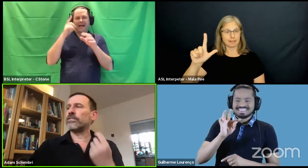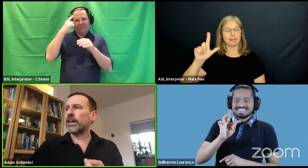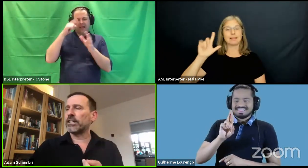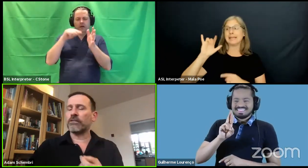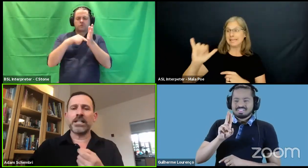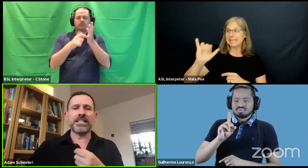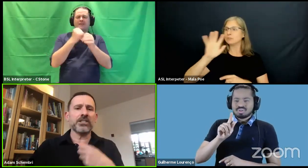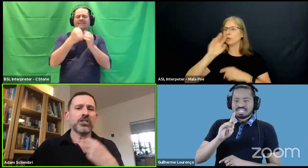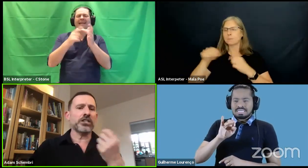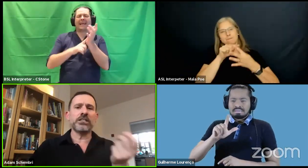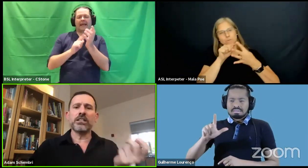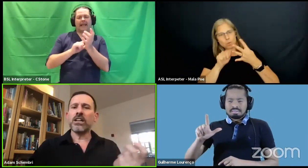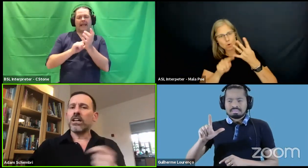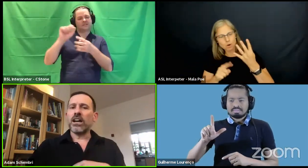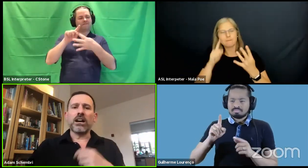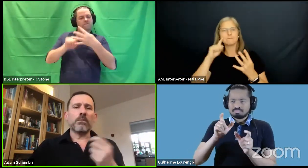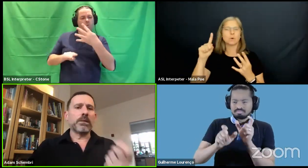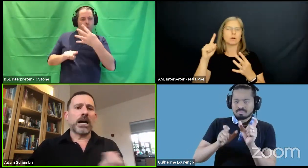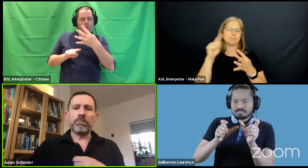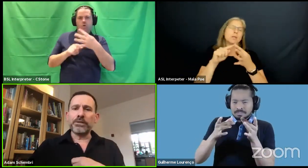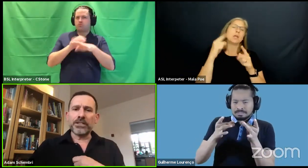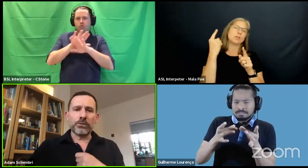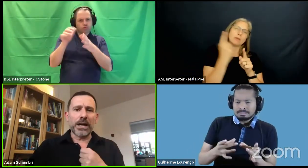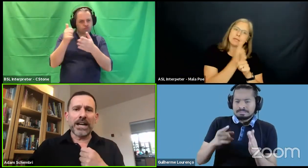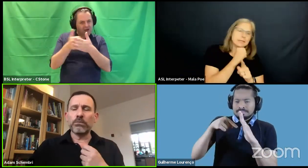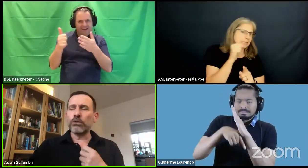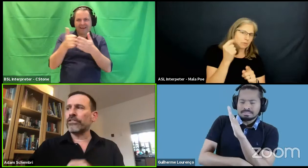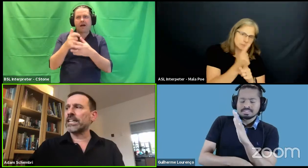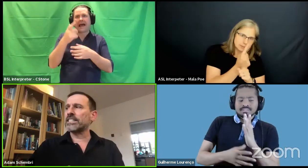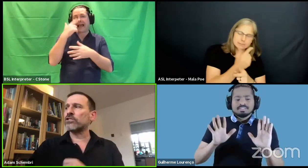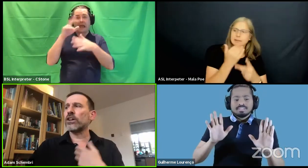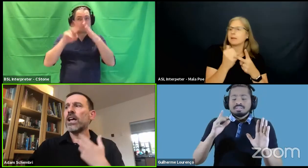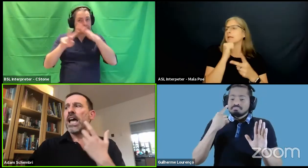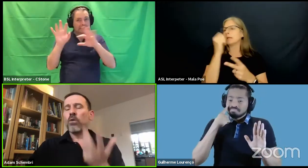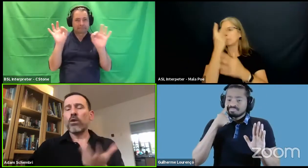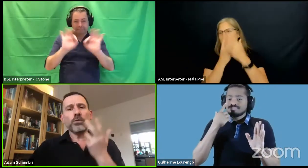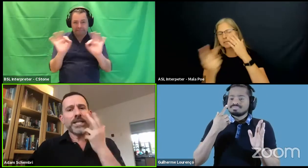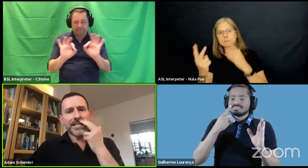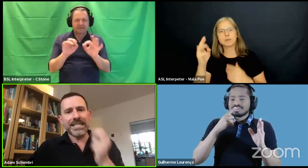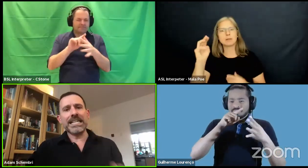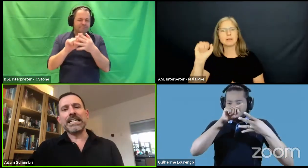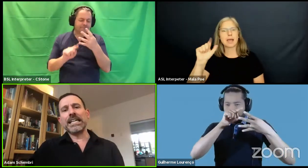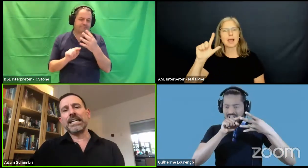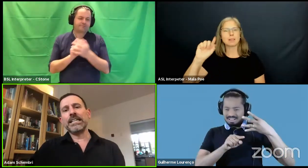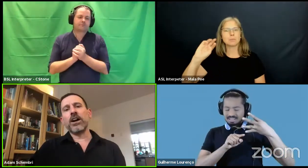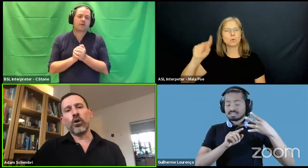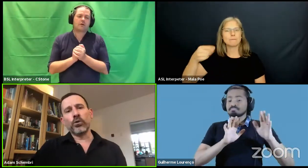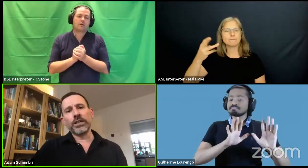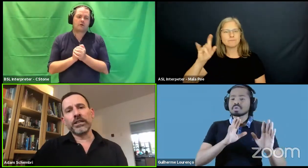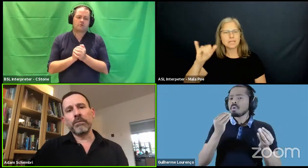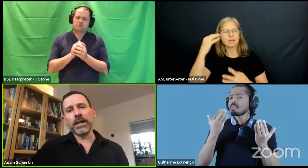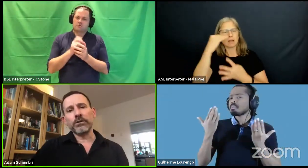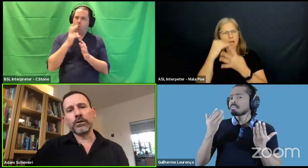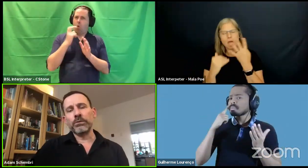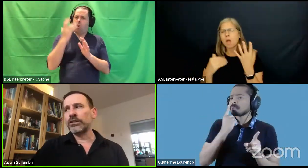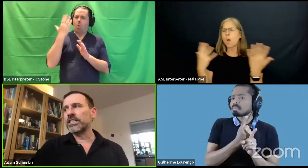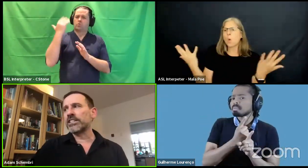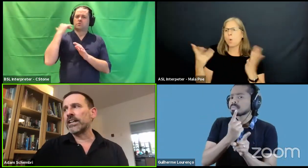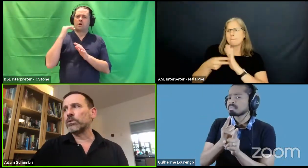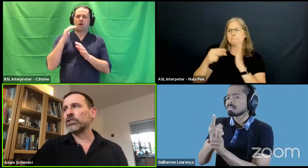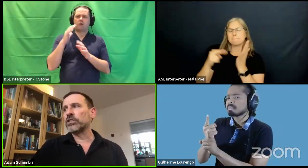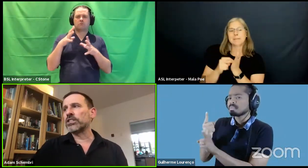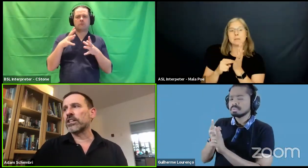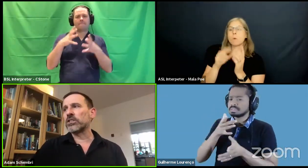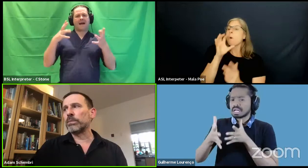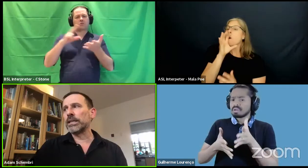factors of irregularization, unpredictable allomorphy, etc. What do we see in older macro community